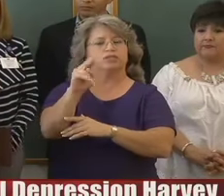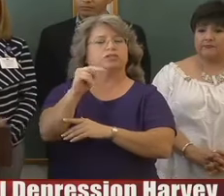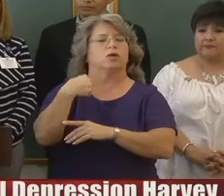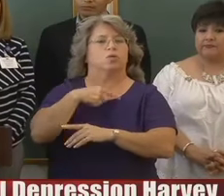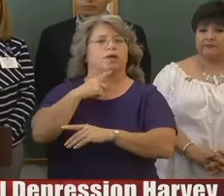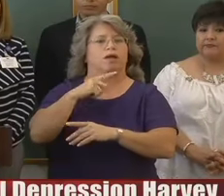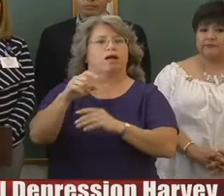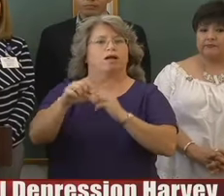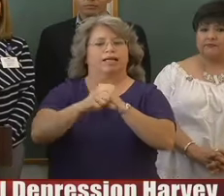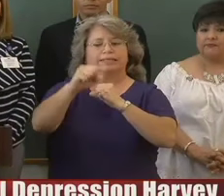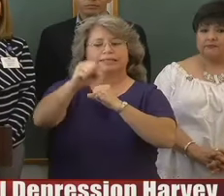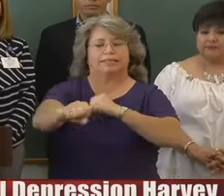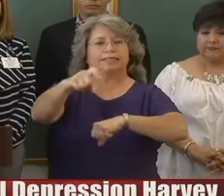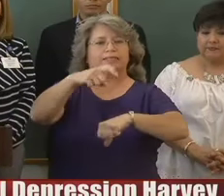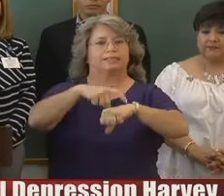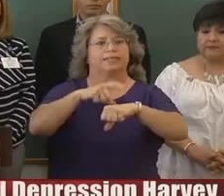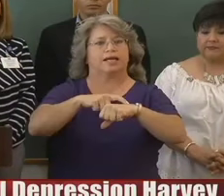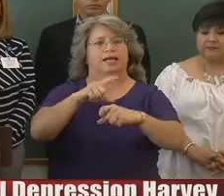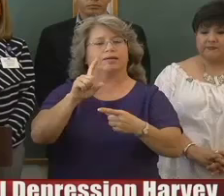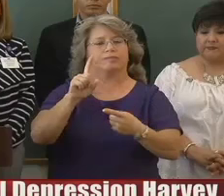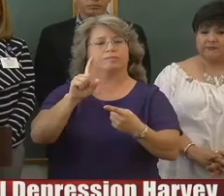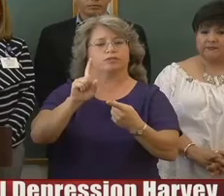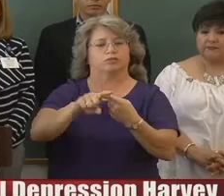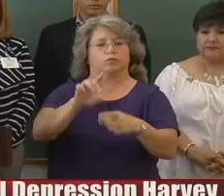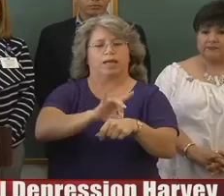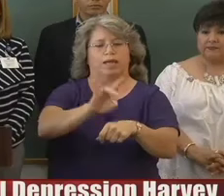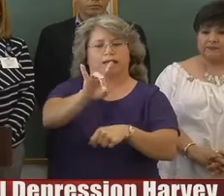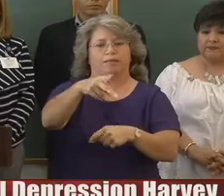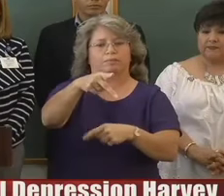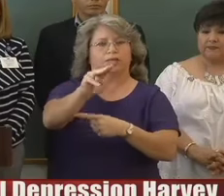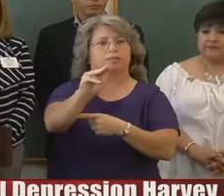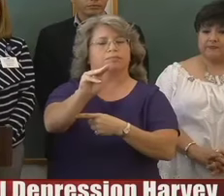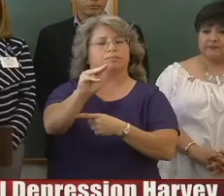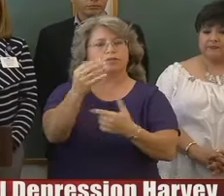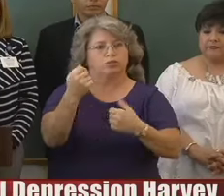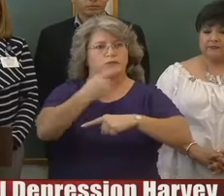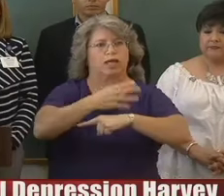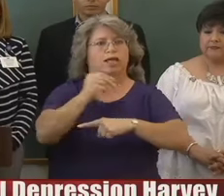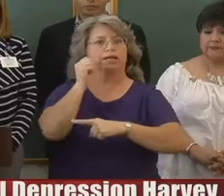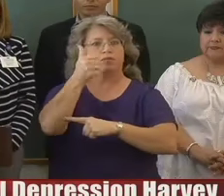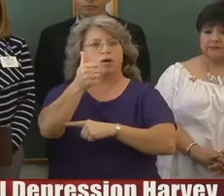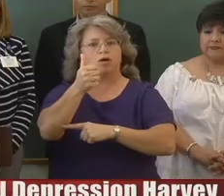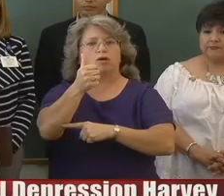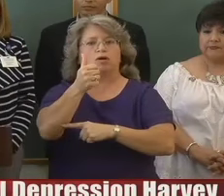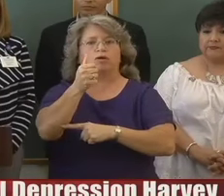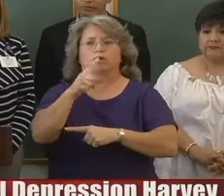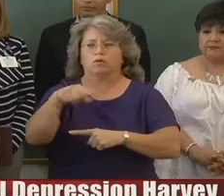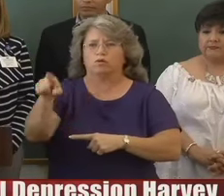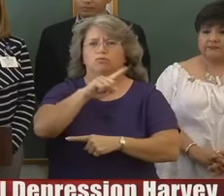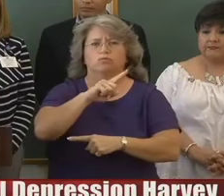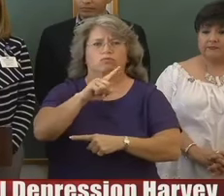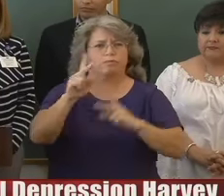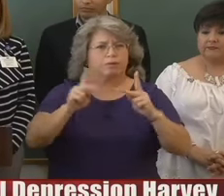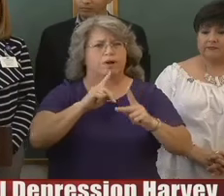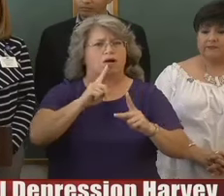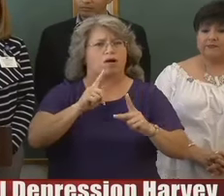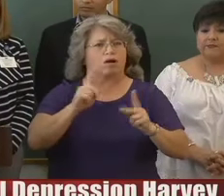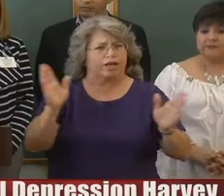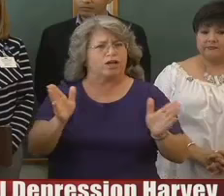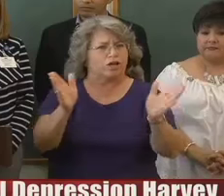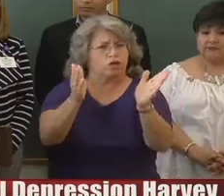p.m. Today and tomorrow, and the residents are encouraged to bring any loose